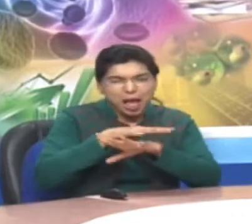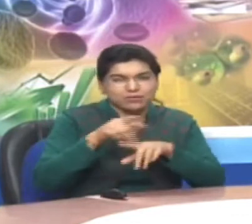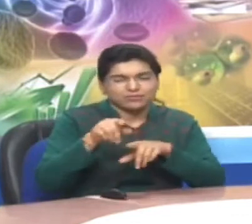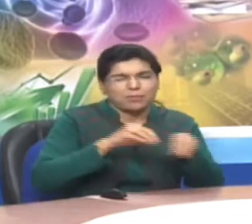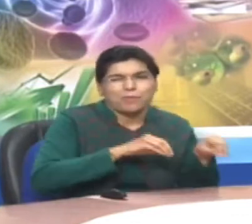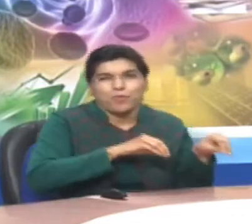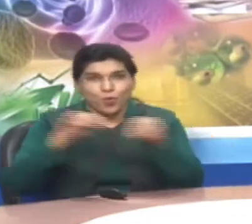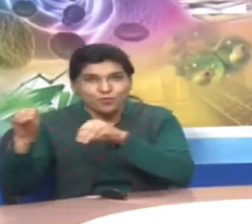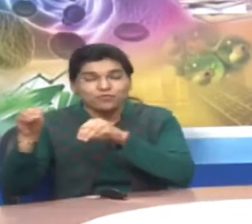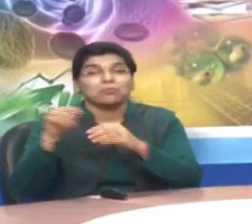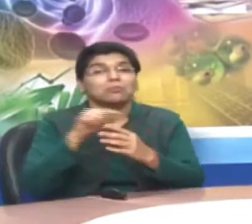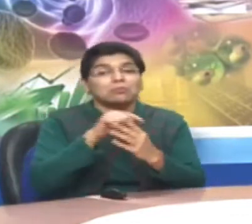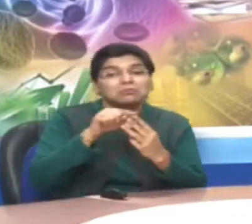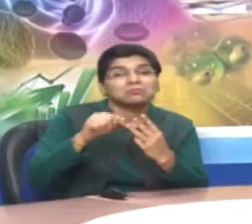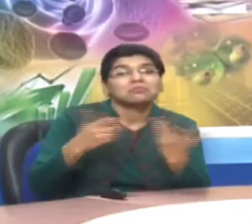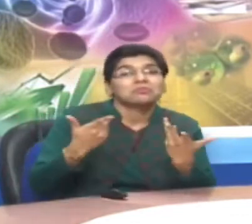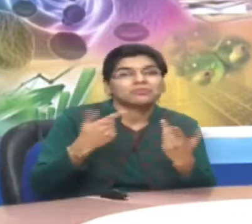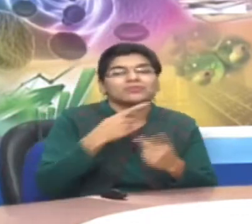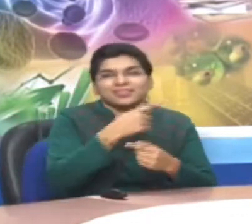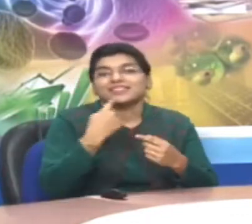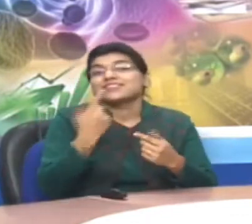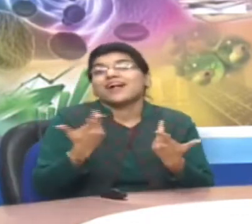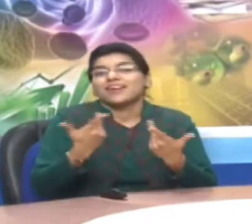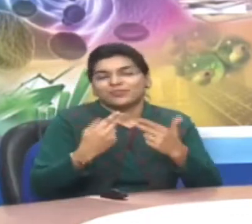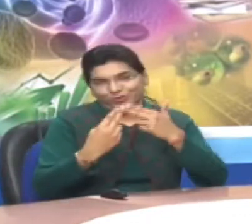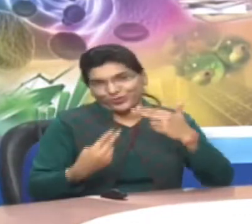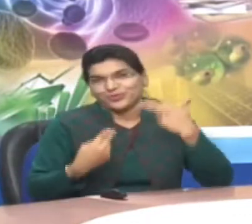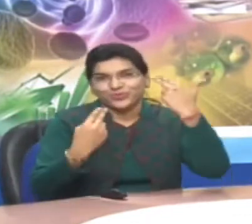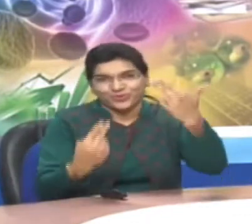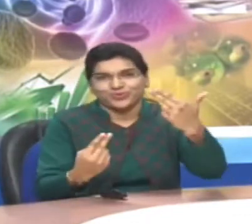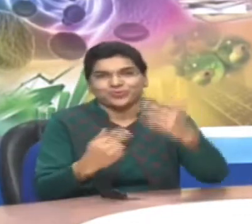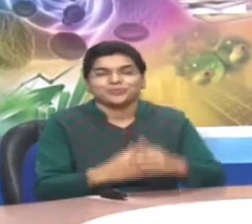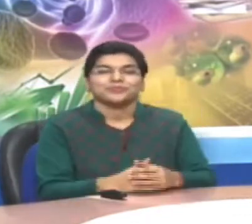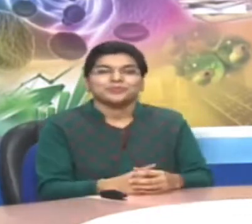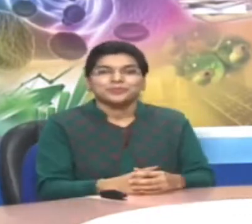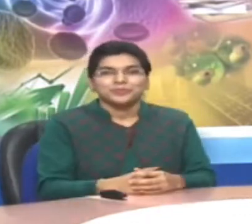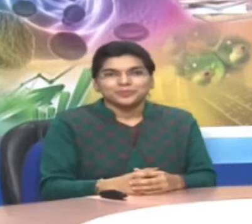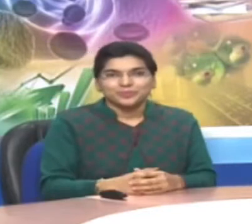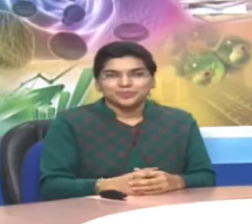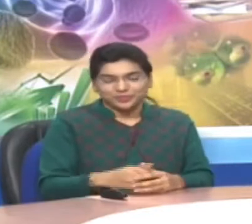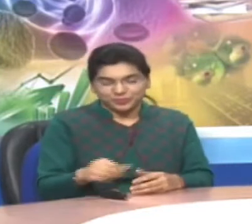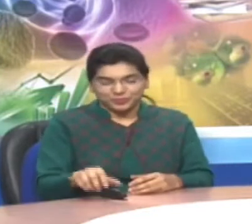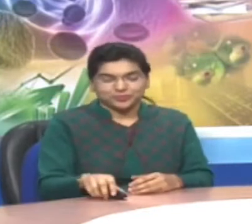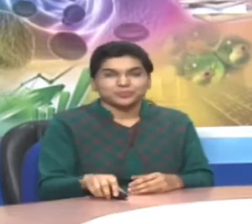fate, or a planned move. Let's find out.